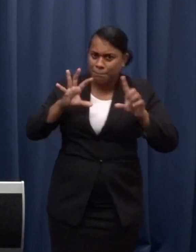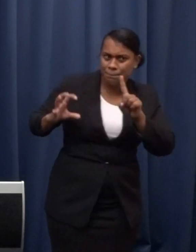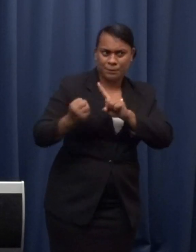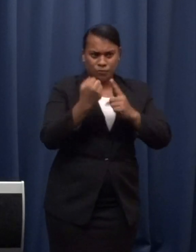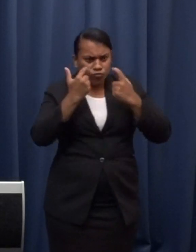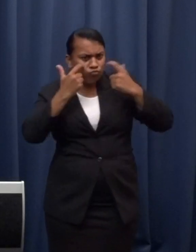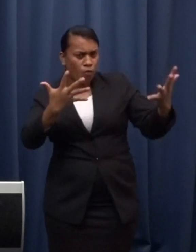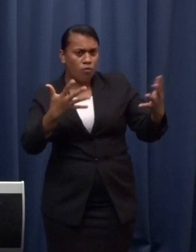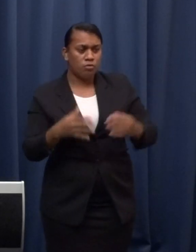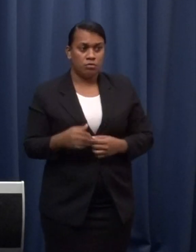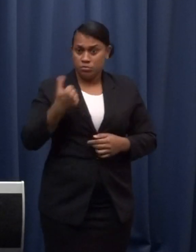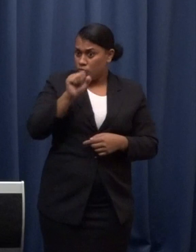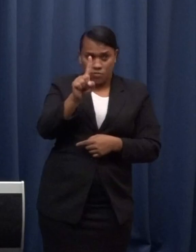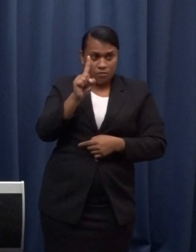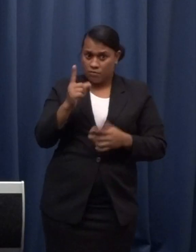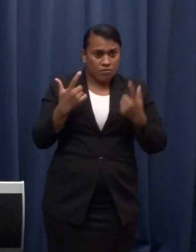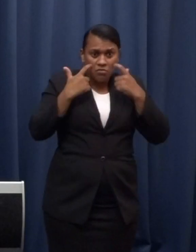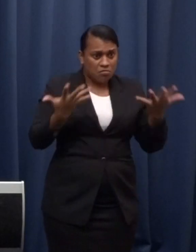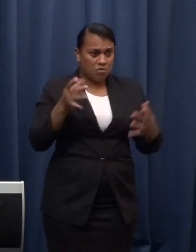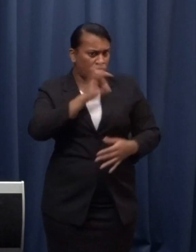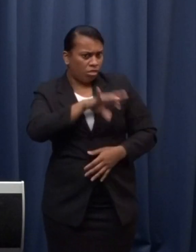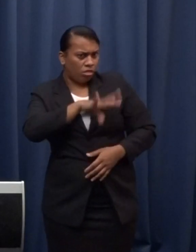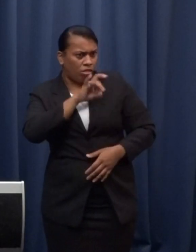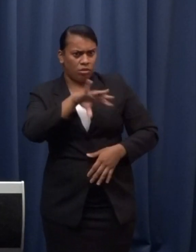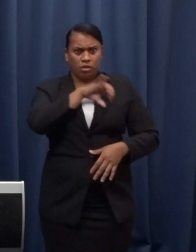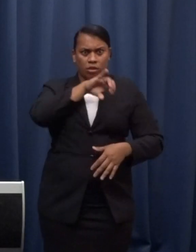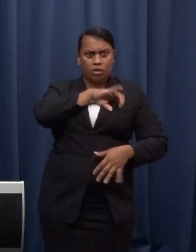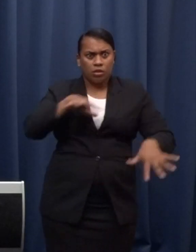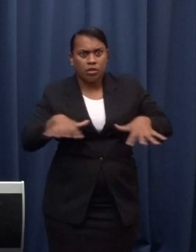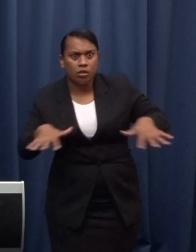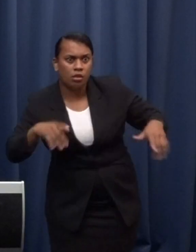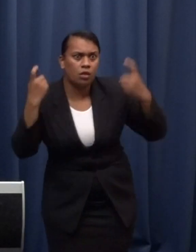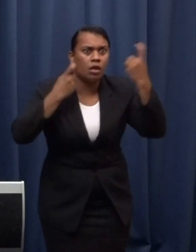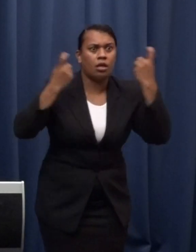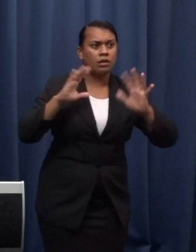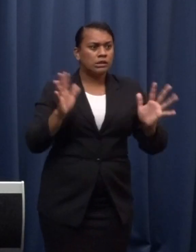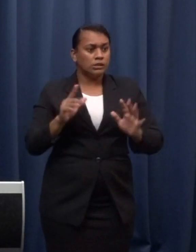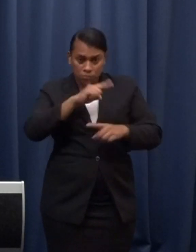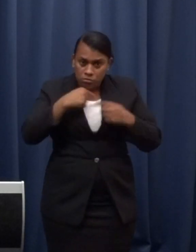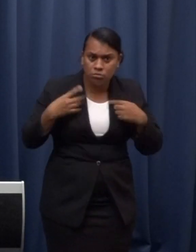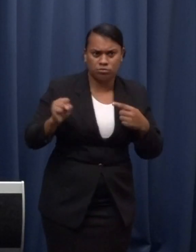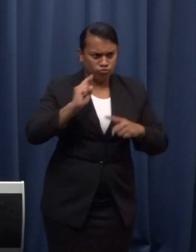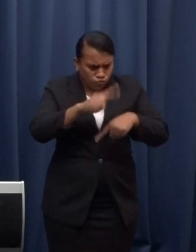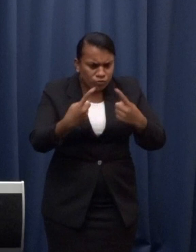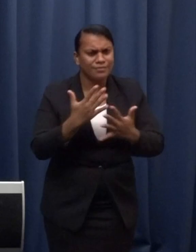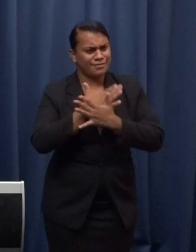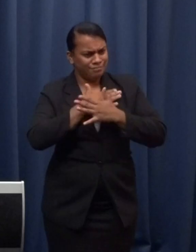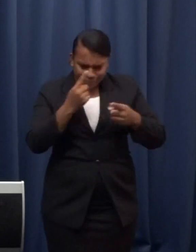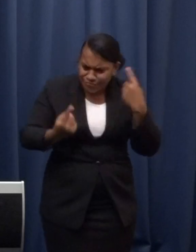No one should act in fear or with panic. We must all act out of the love we hold for our fellow